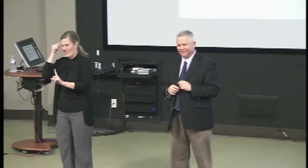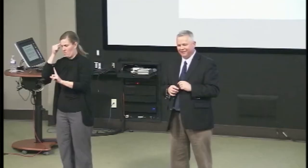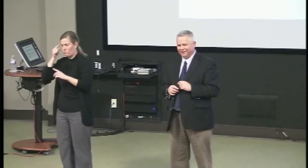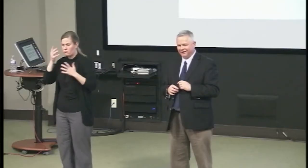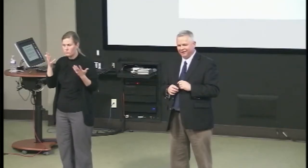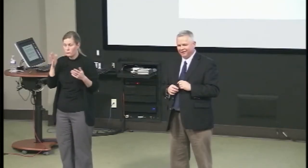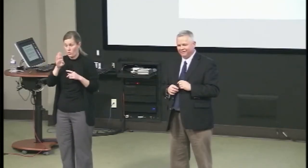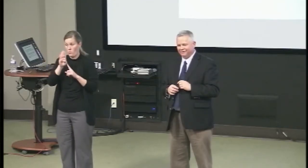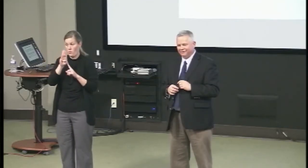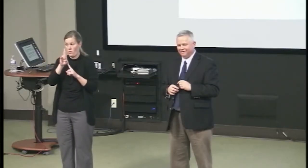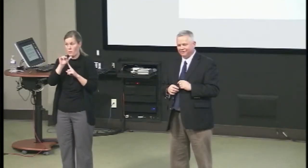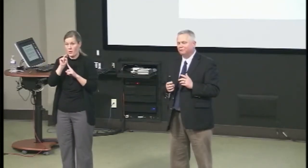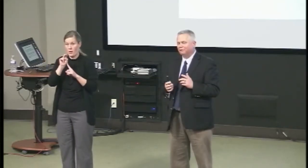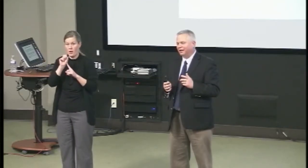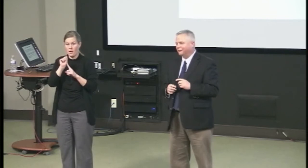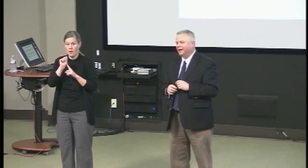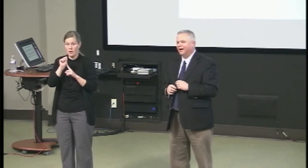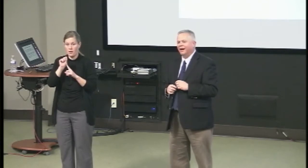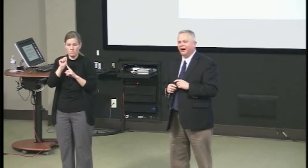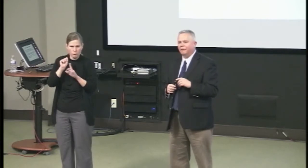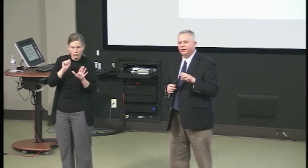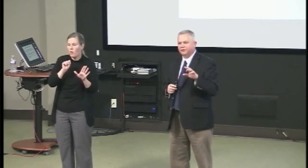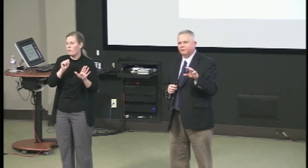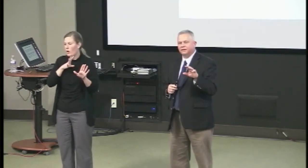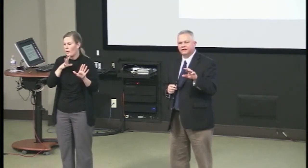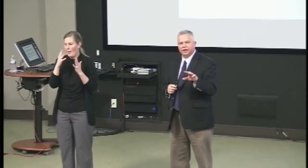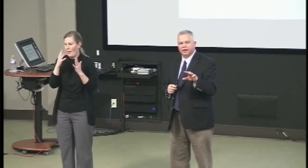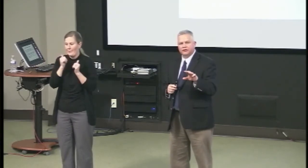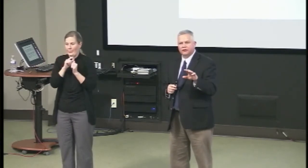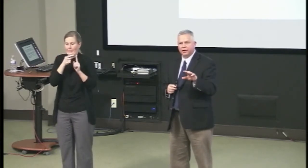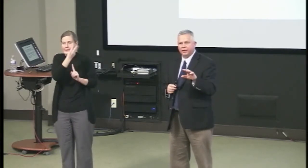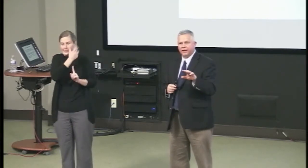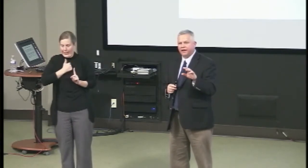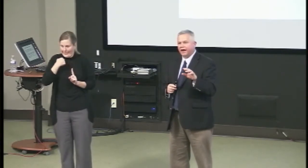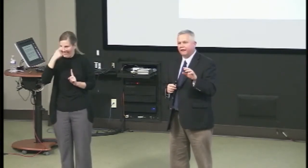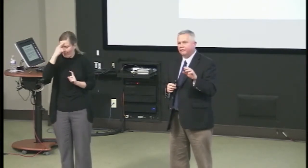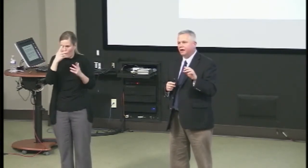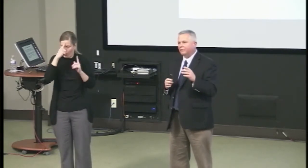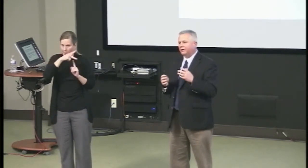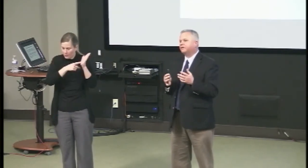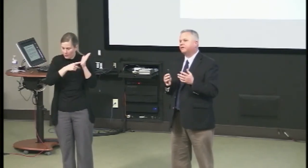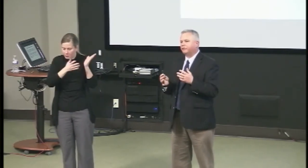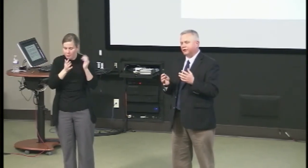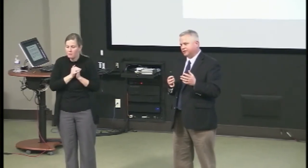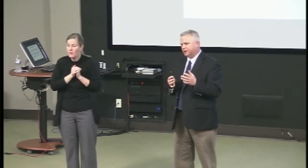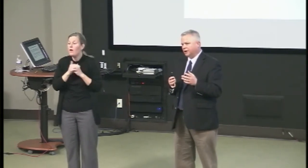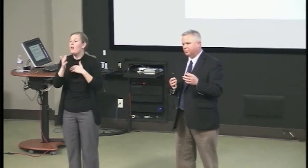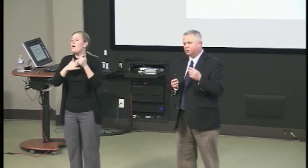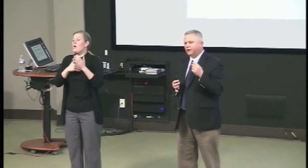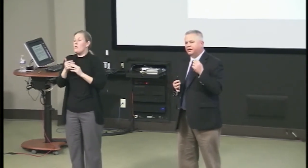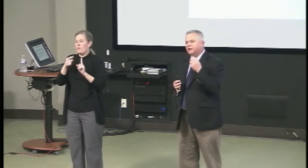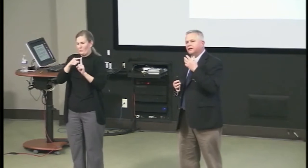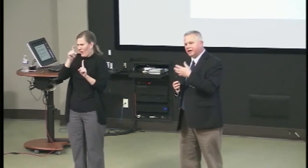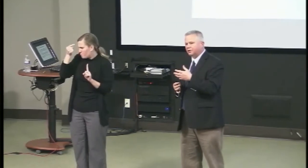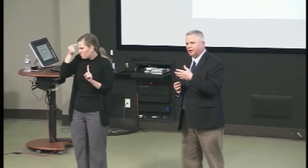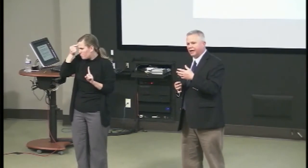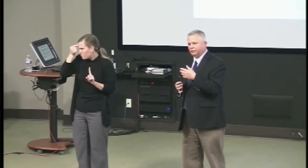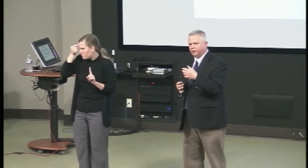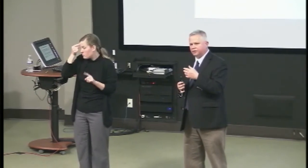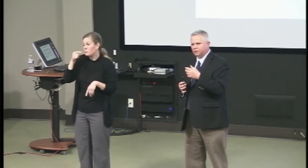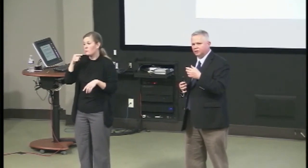yes. Great. There's some consideration that we have to have about the difference between